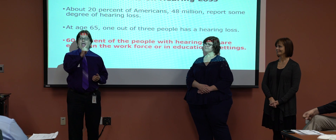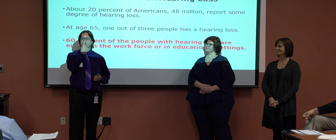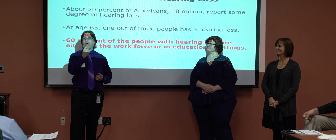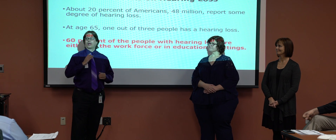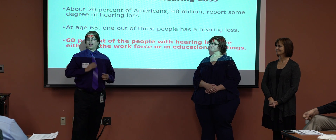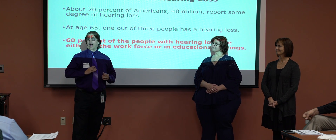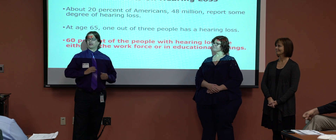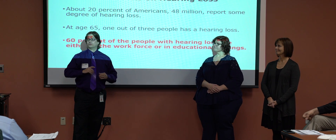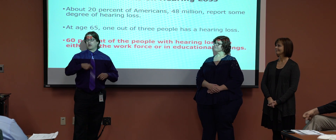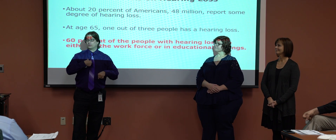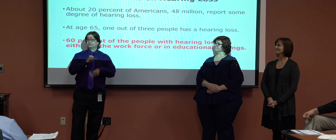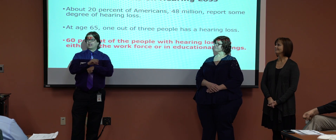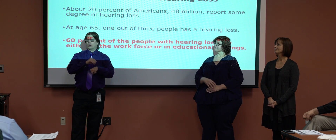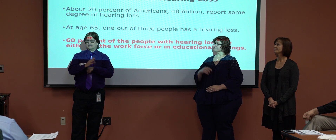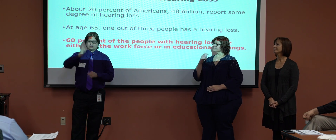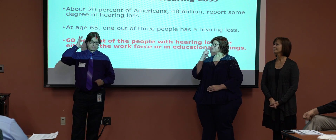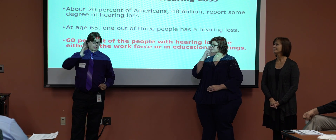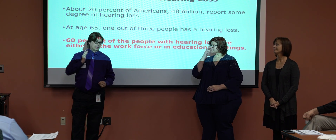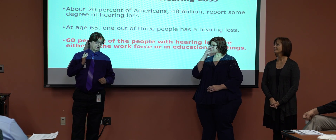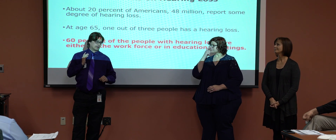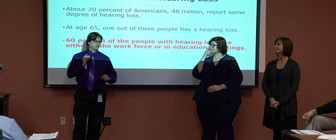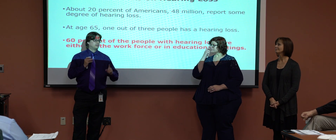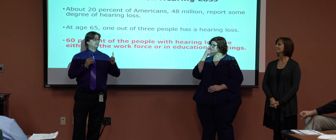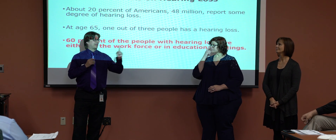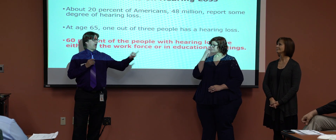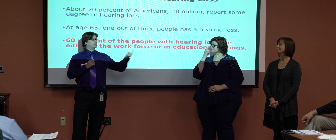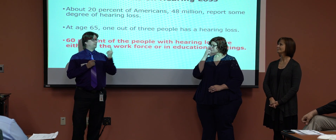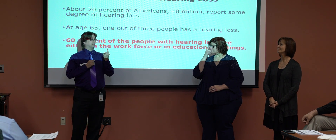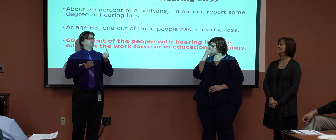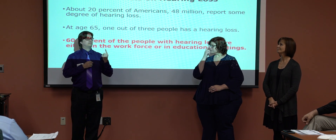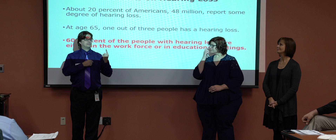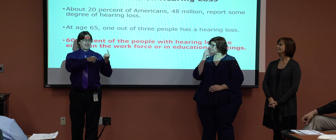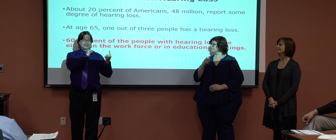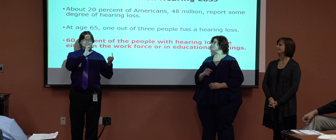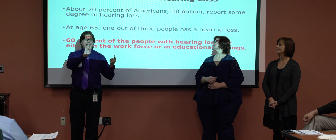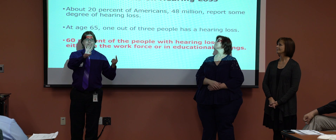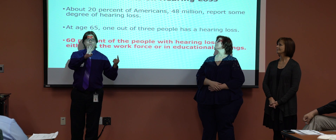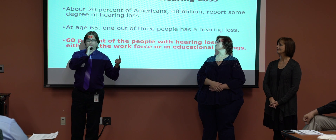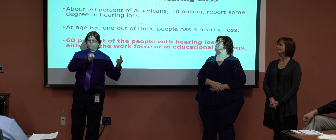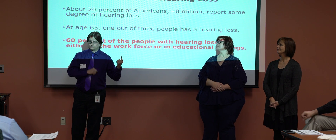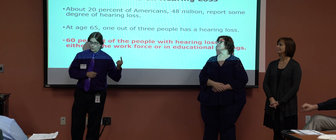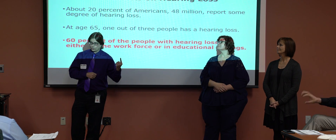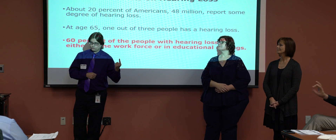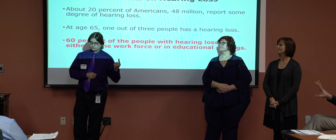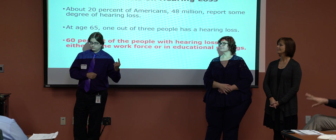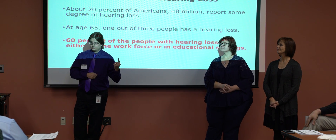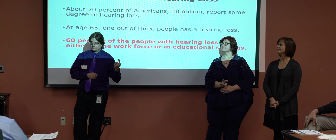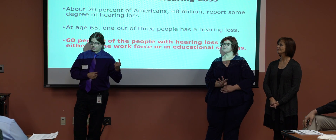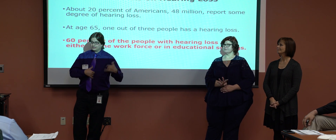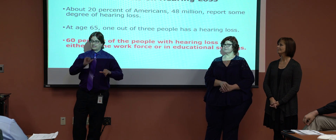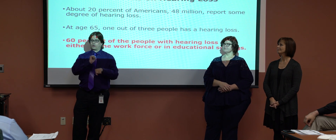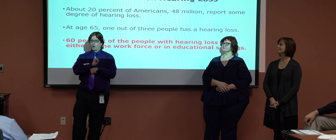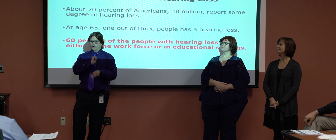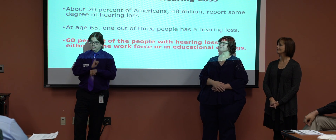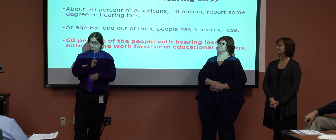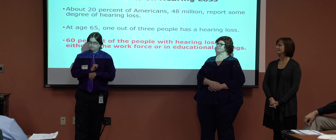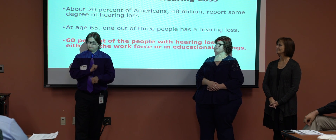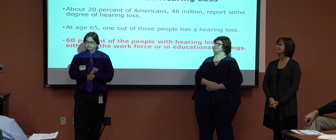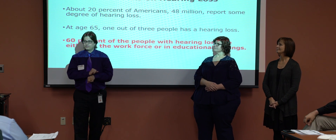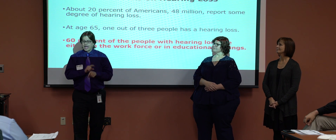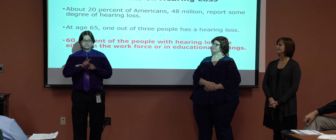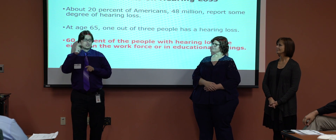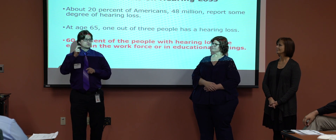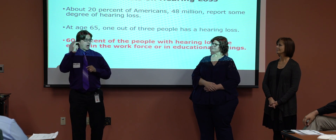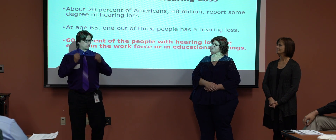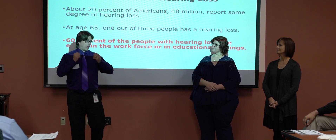hearing loss. I had one client who I was counseling previously who came to me and was 74 years old